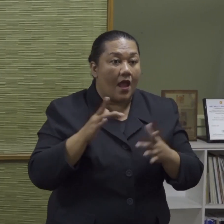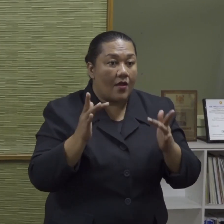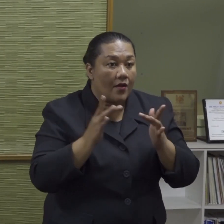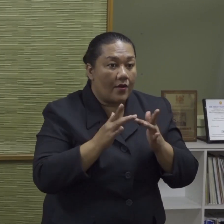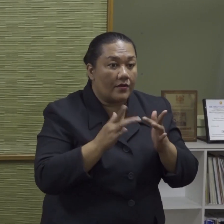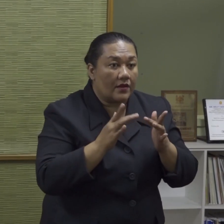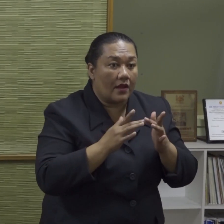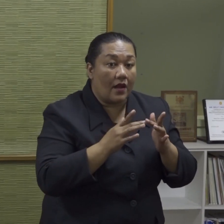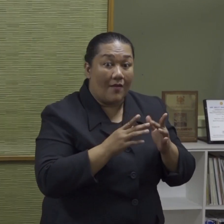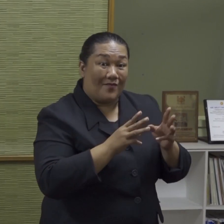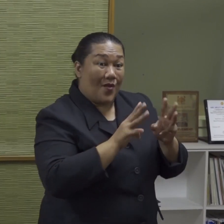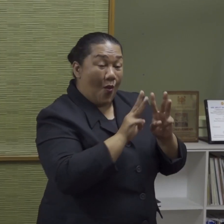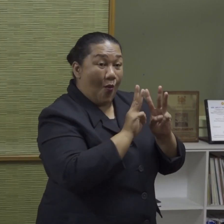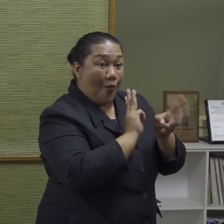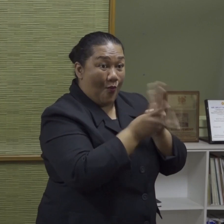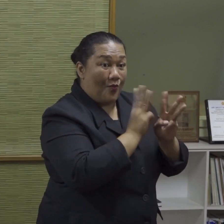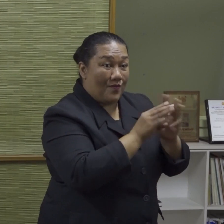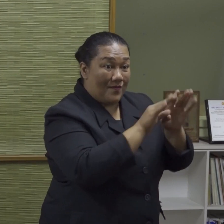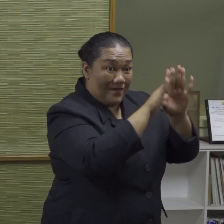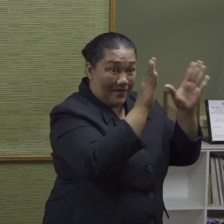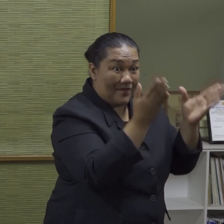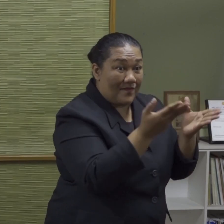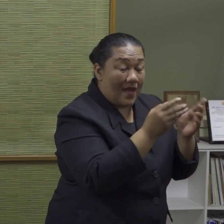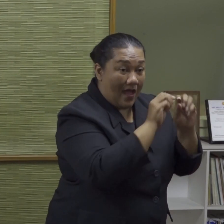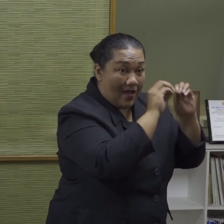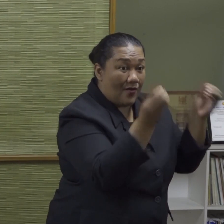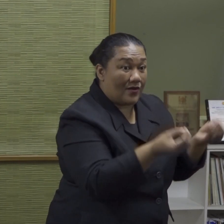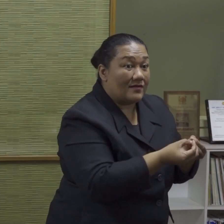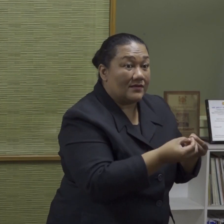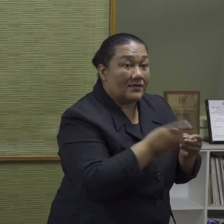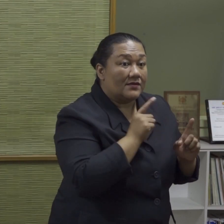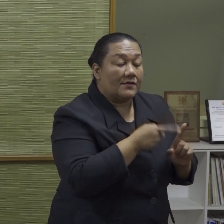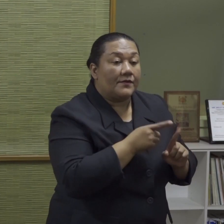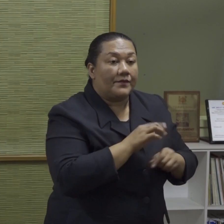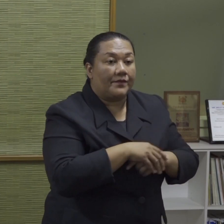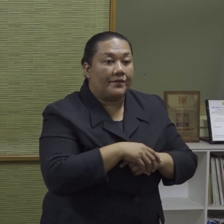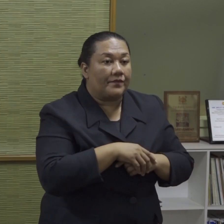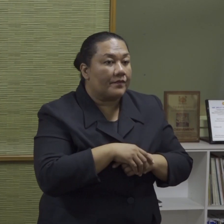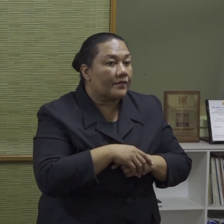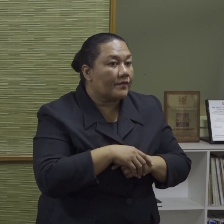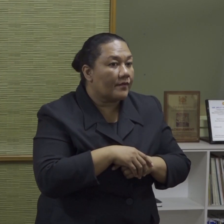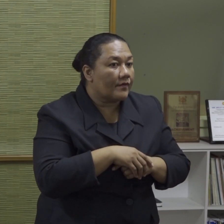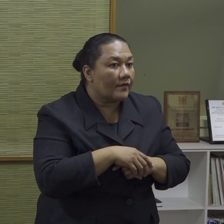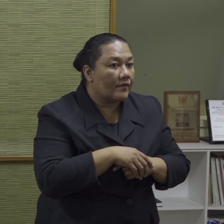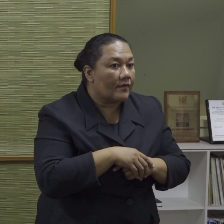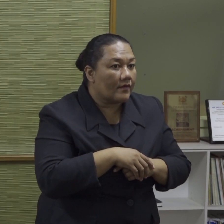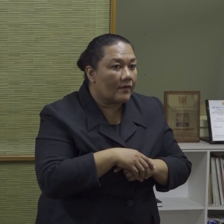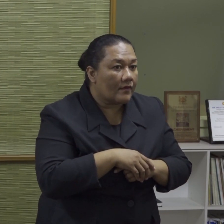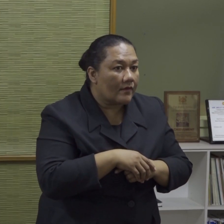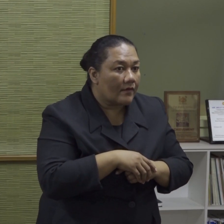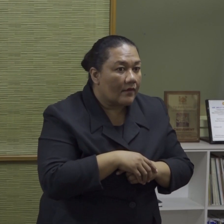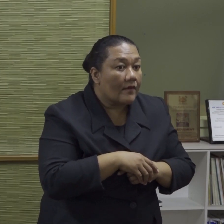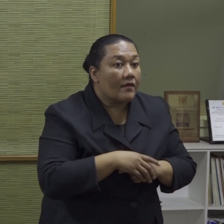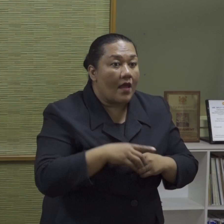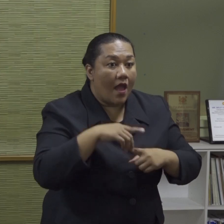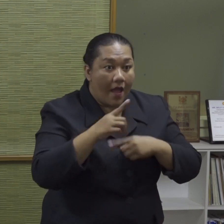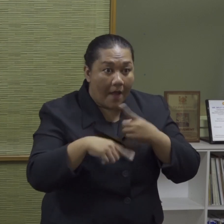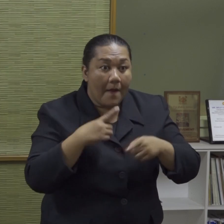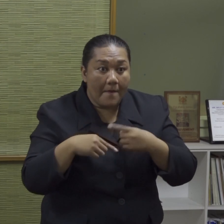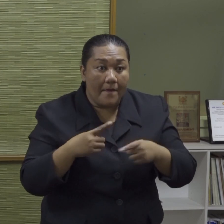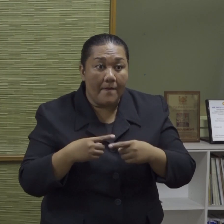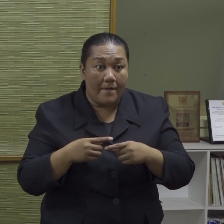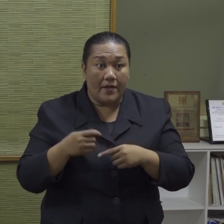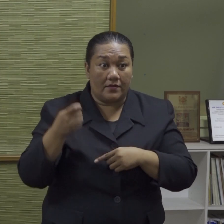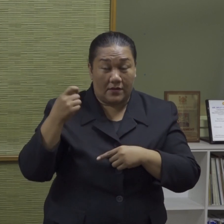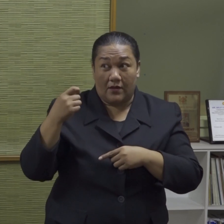Met, and according to Mr. Pereira Clifford, the impending cyclone is to move